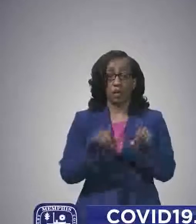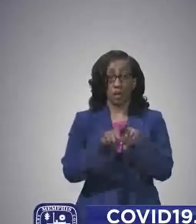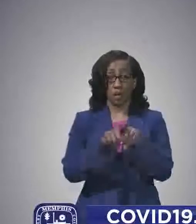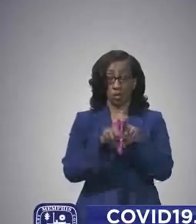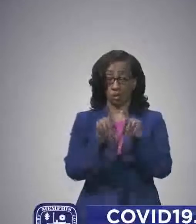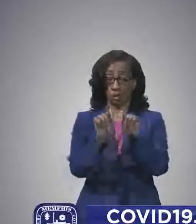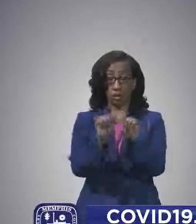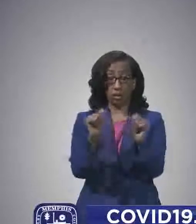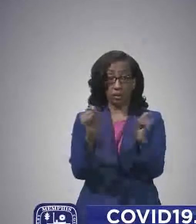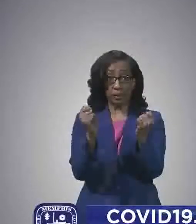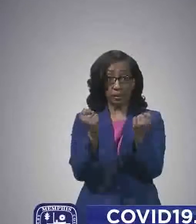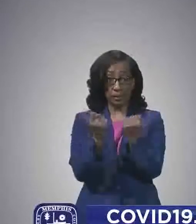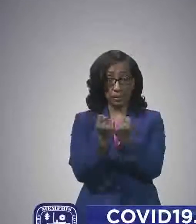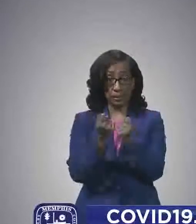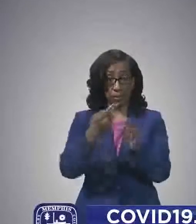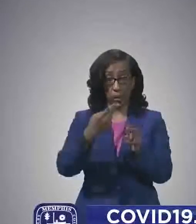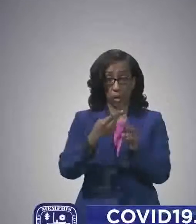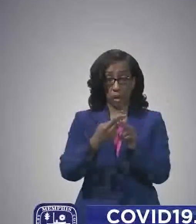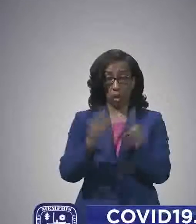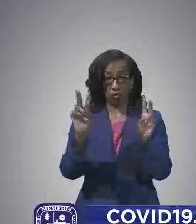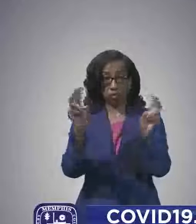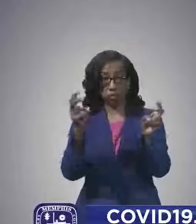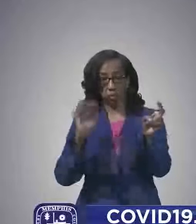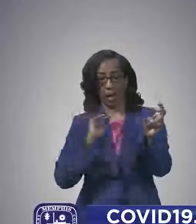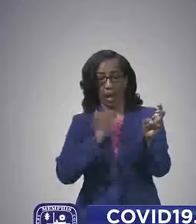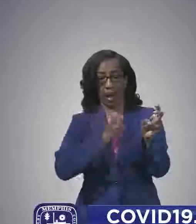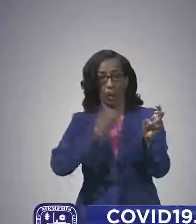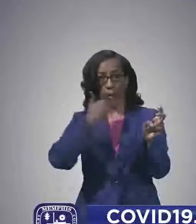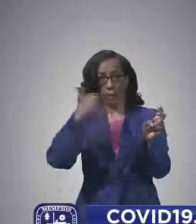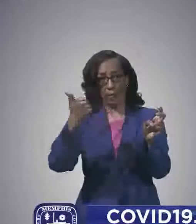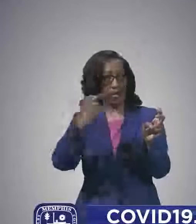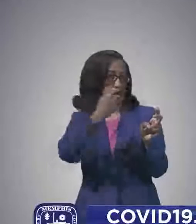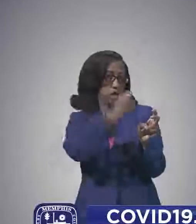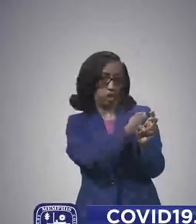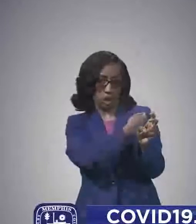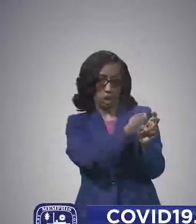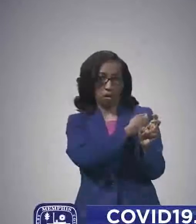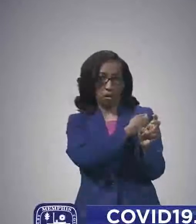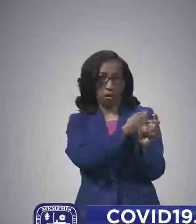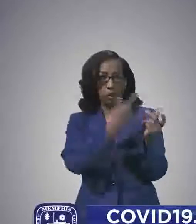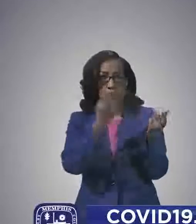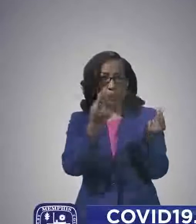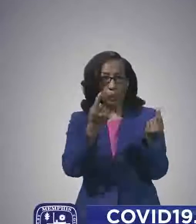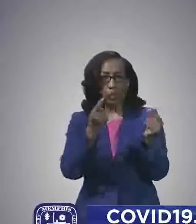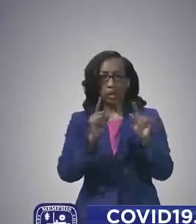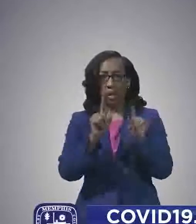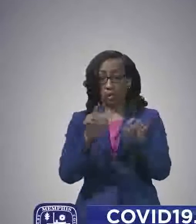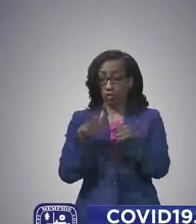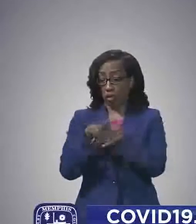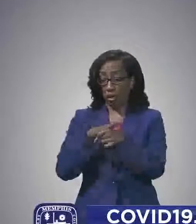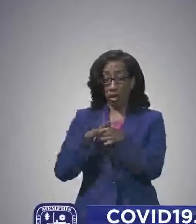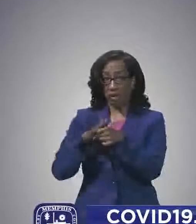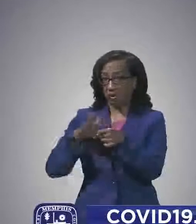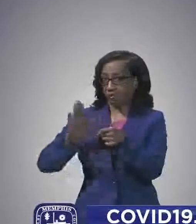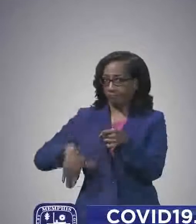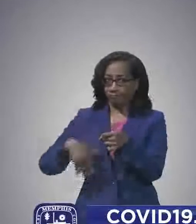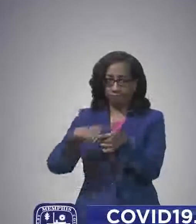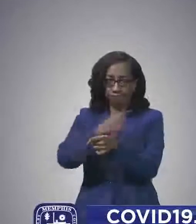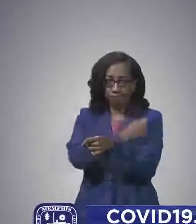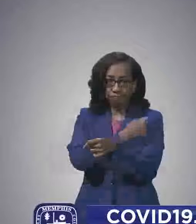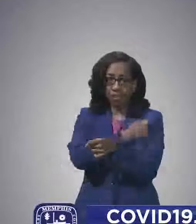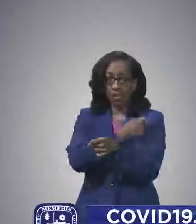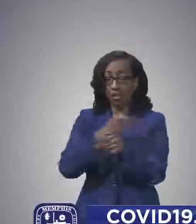team, called Our Best Shot, is canvassing low vaccination areas. They've knocked on